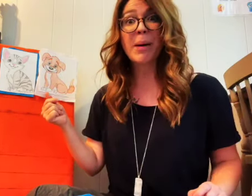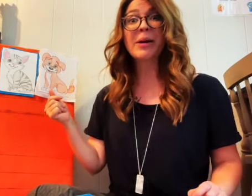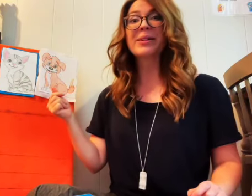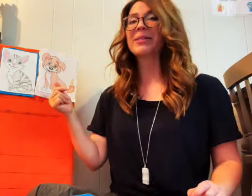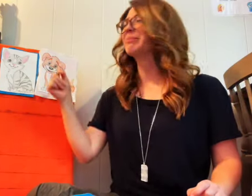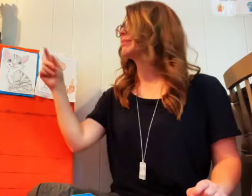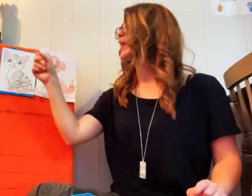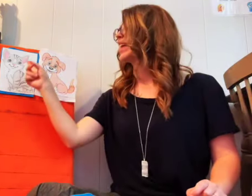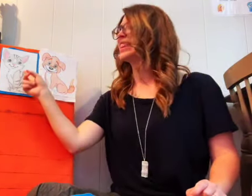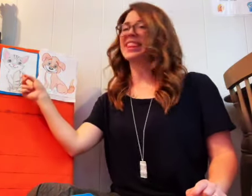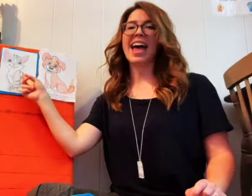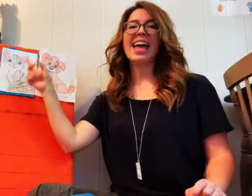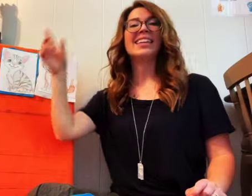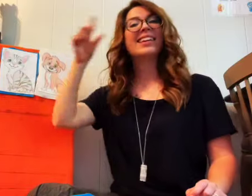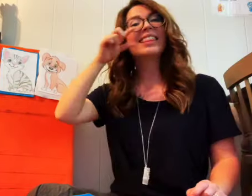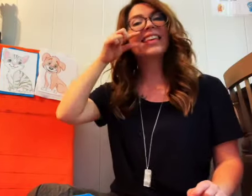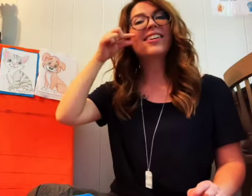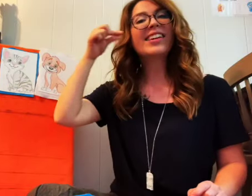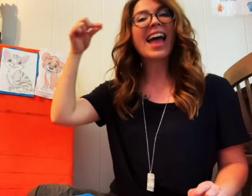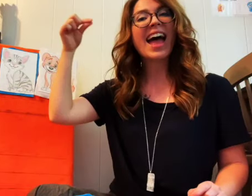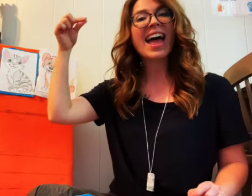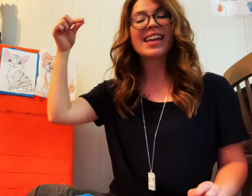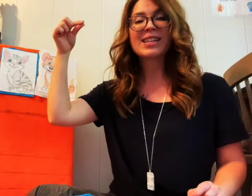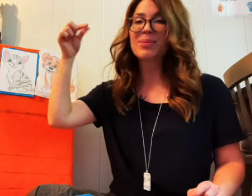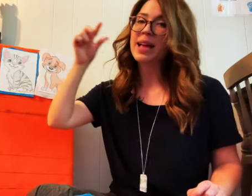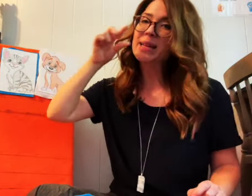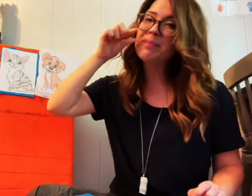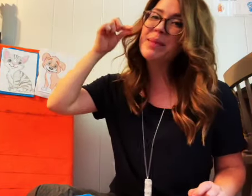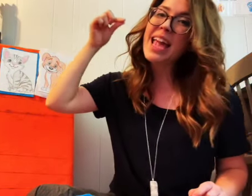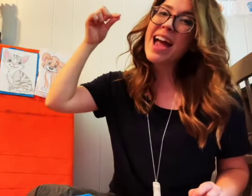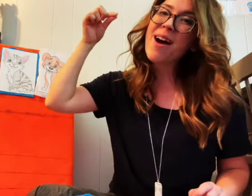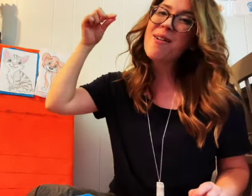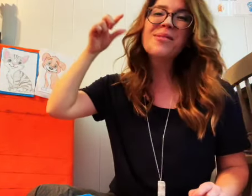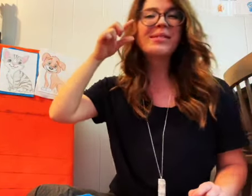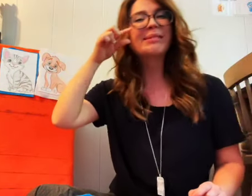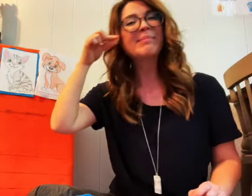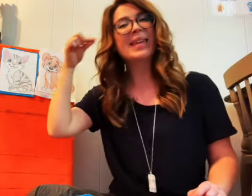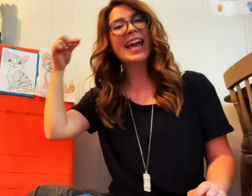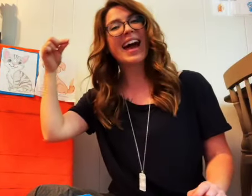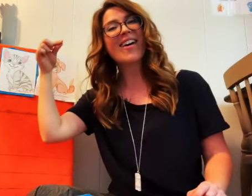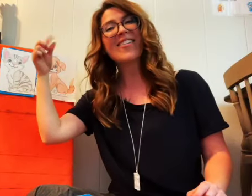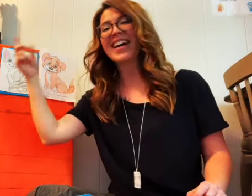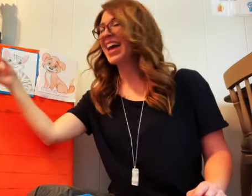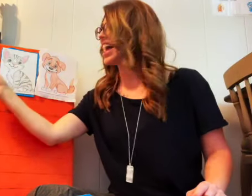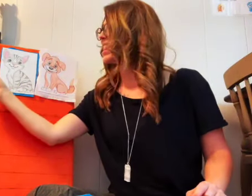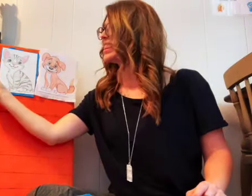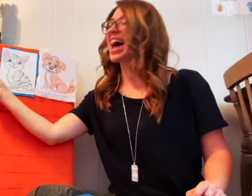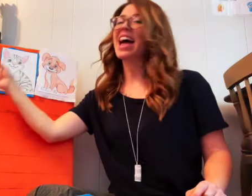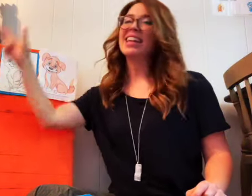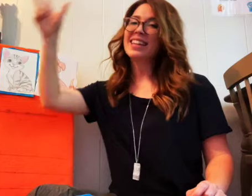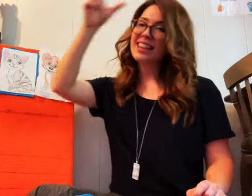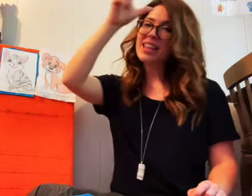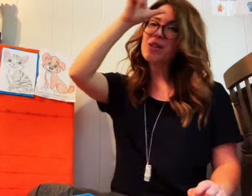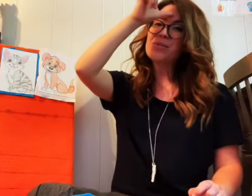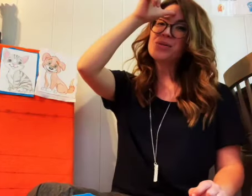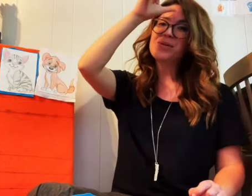bark. That little cat went meow, meow. That little